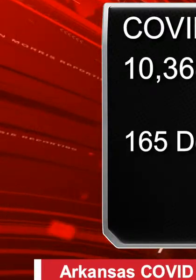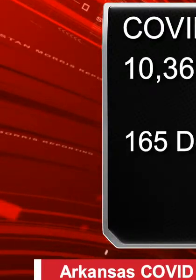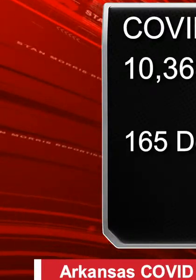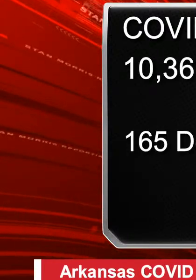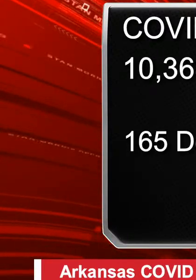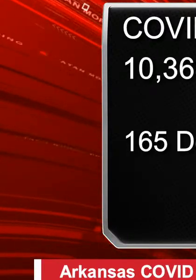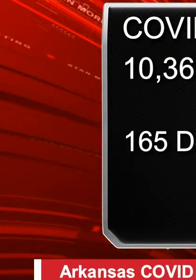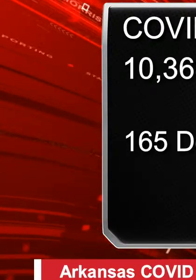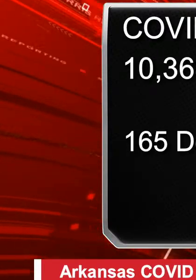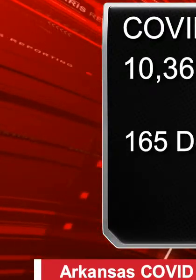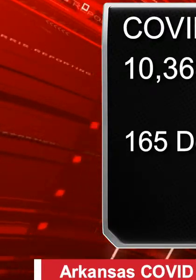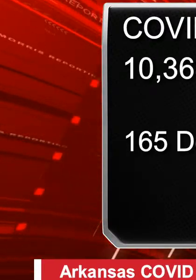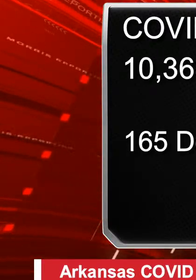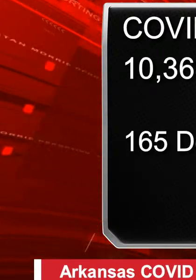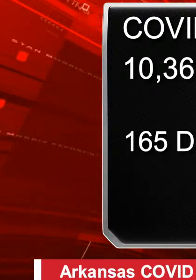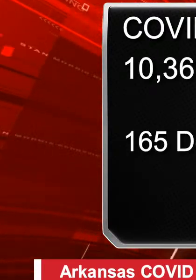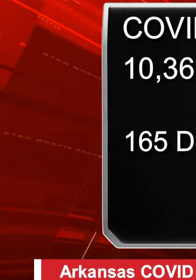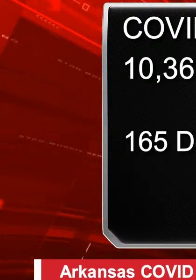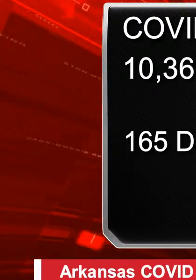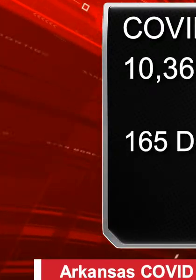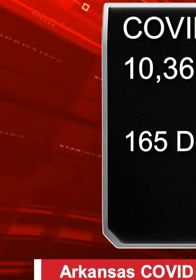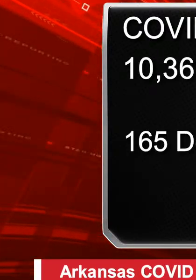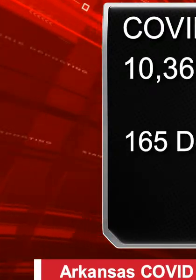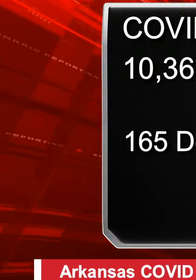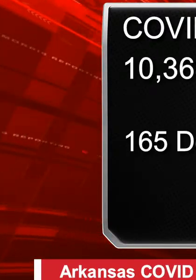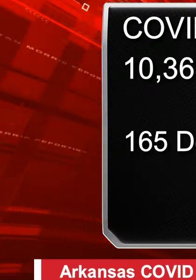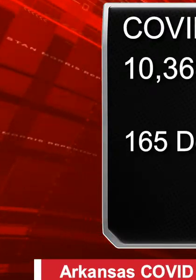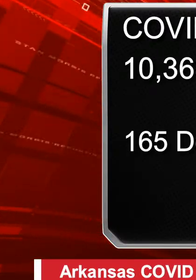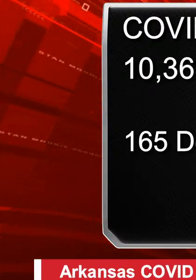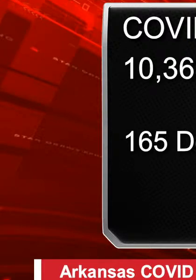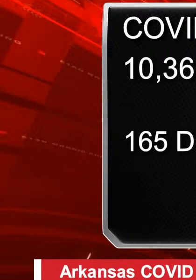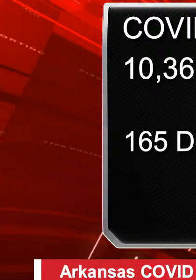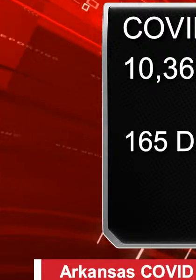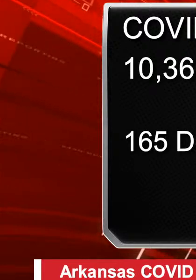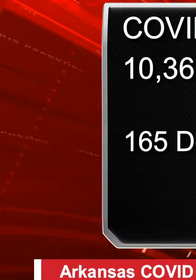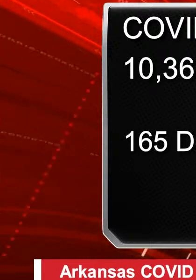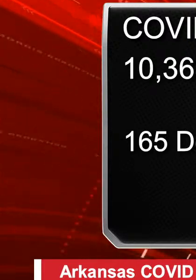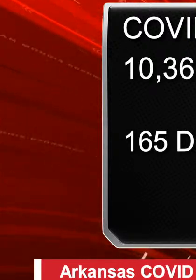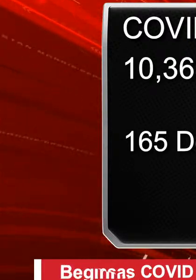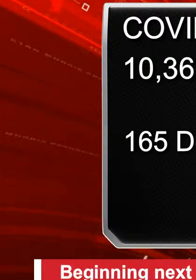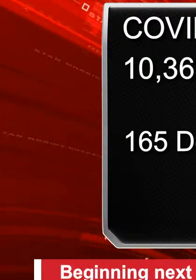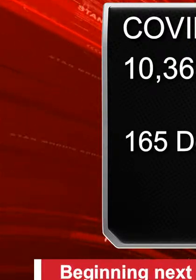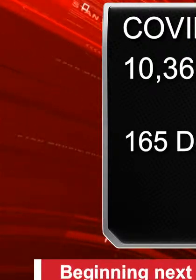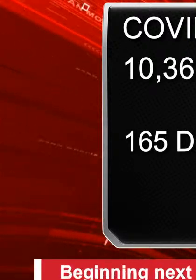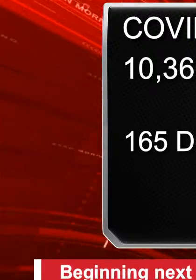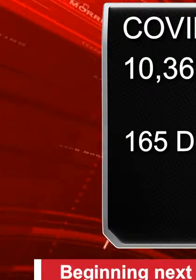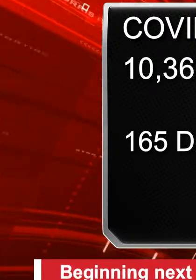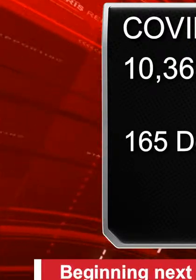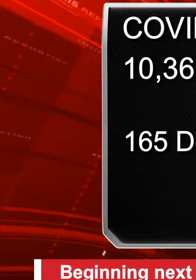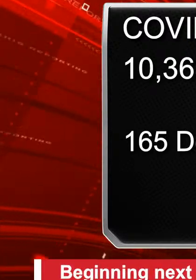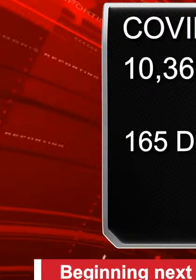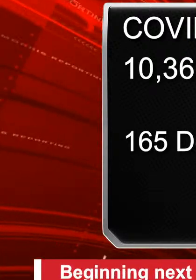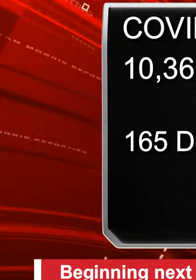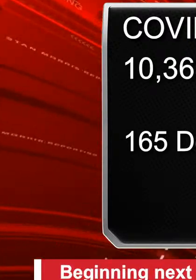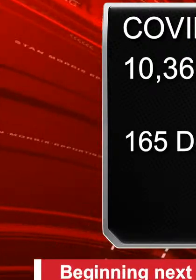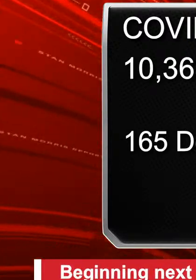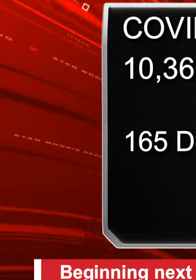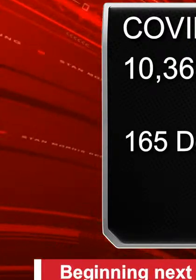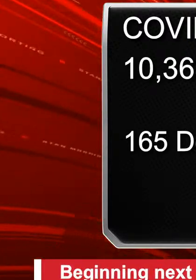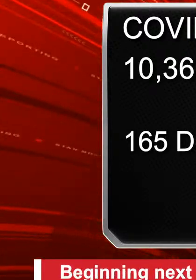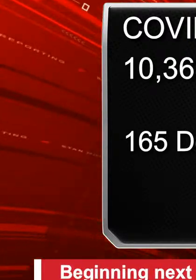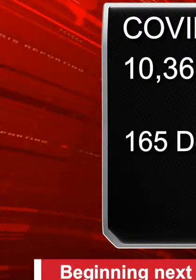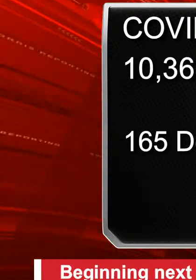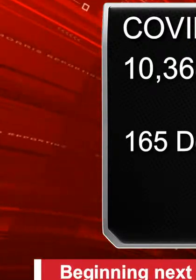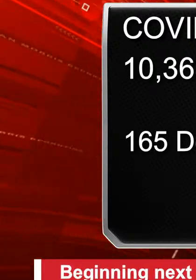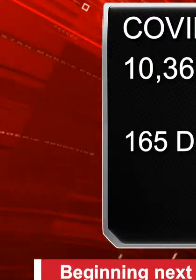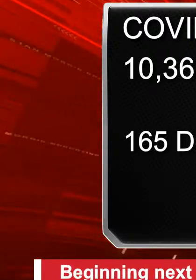our broadcast today, because we did hear today that the Arkansas governor is going to be moving us into Phase 2. That's going to begin on Monday. Now, there's